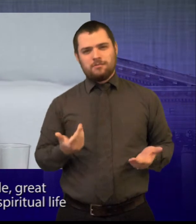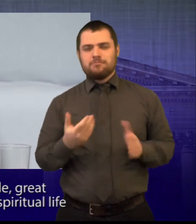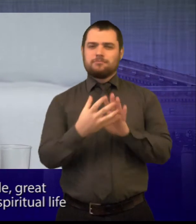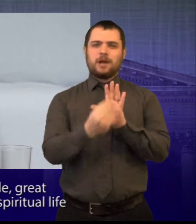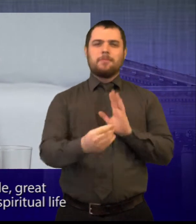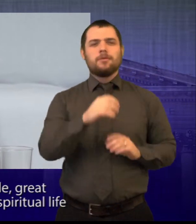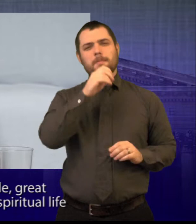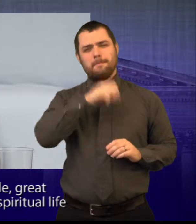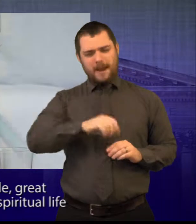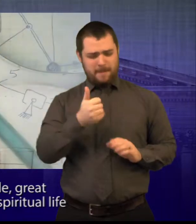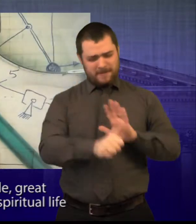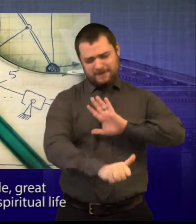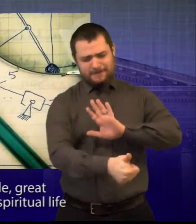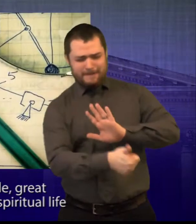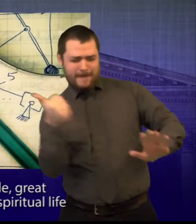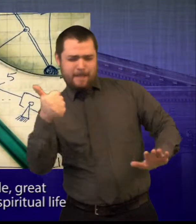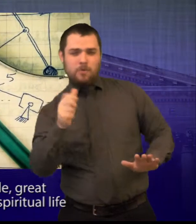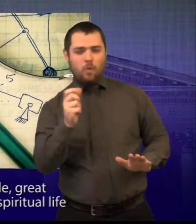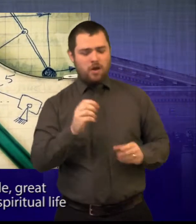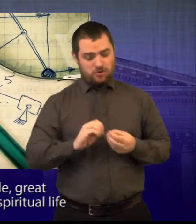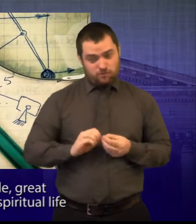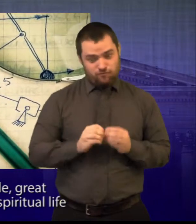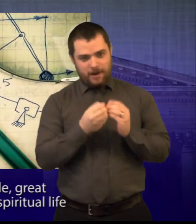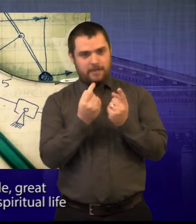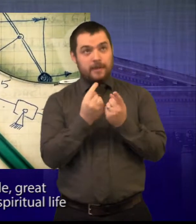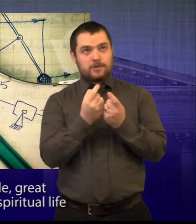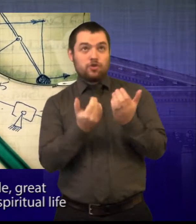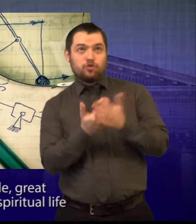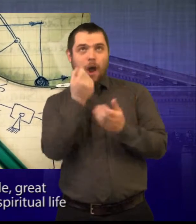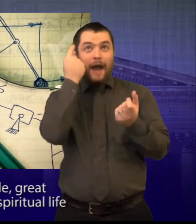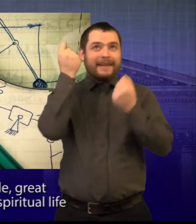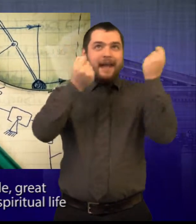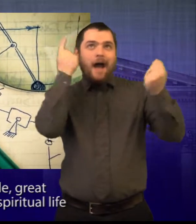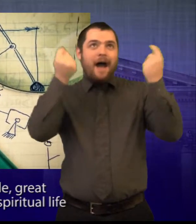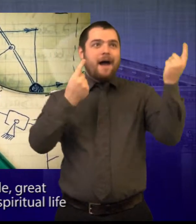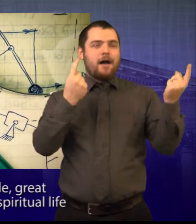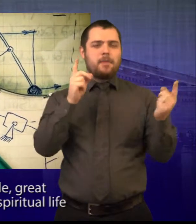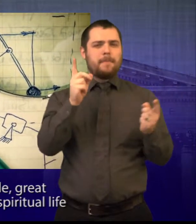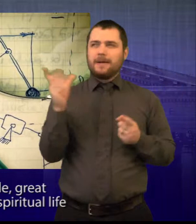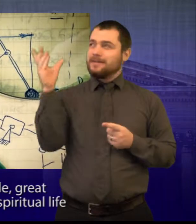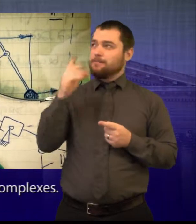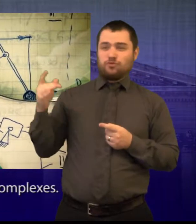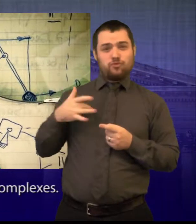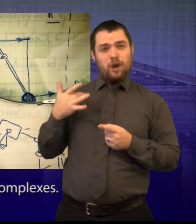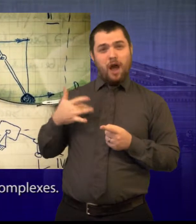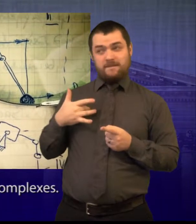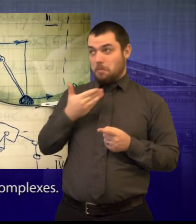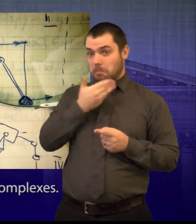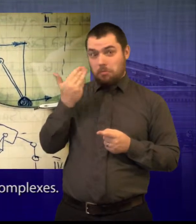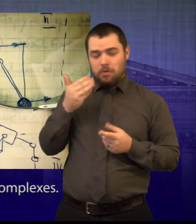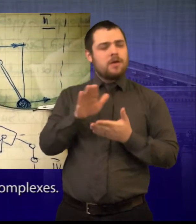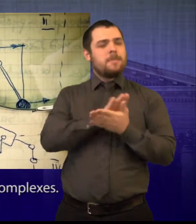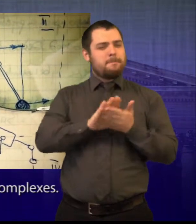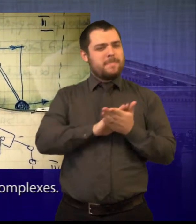A man may have, for example, great inventive abilities, but without spiritual life, he is